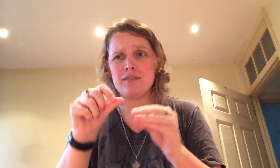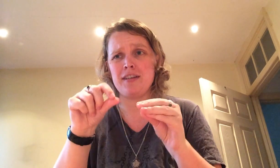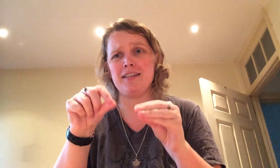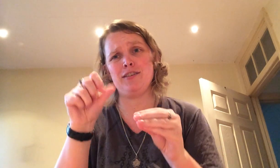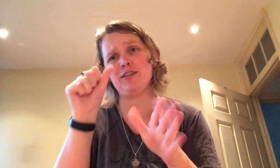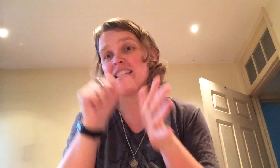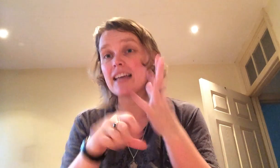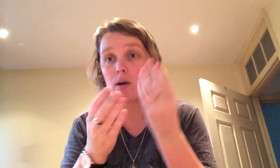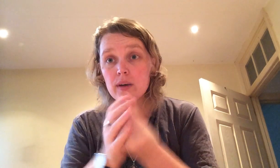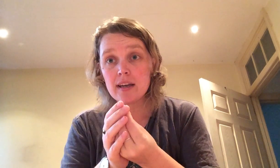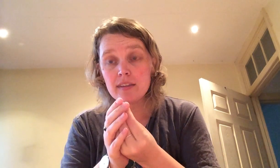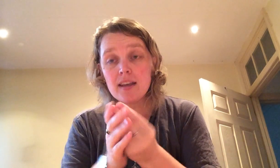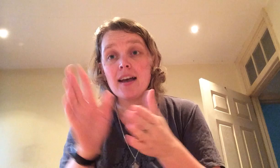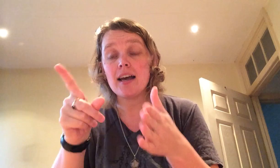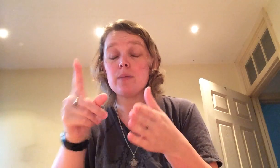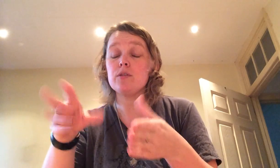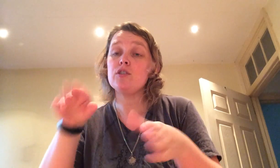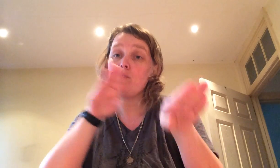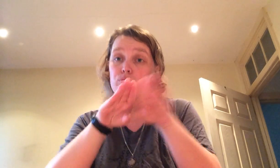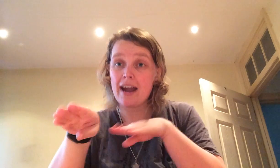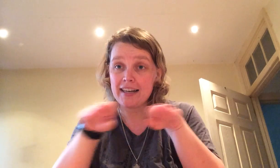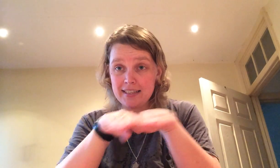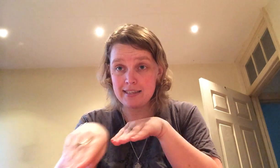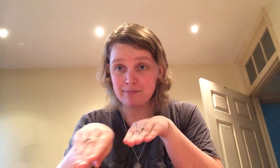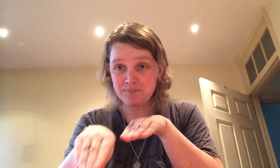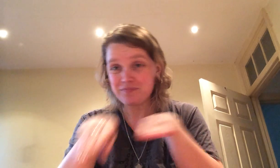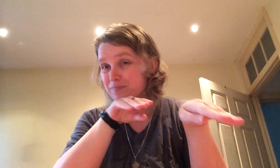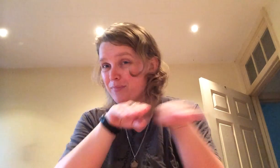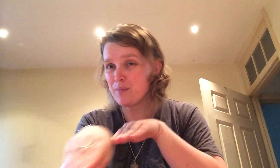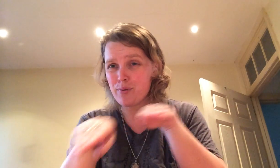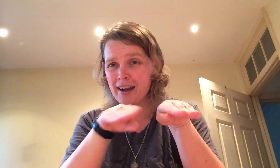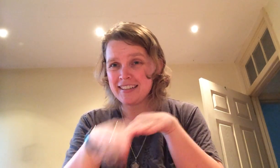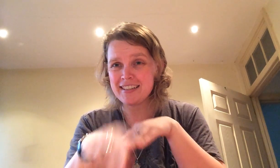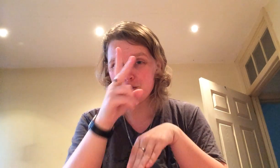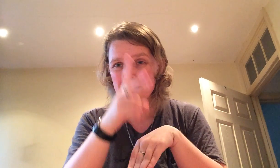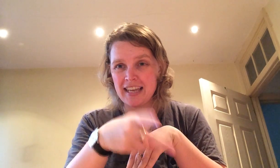of that to start with. You just practice and do it again,